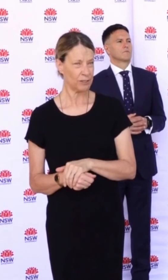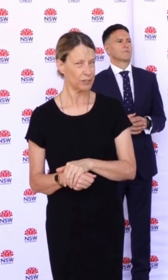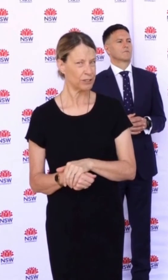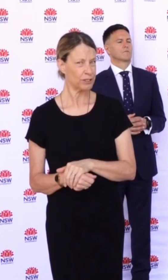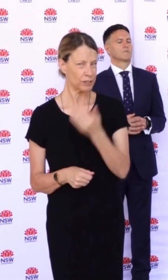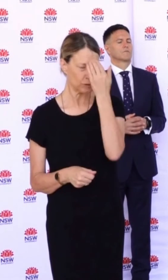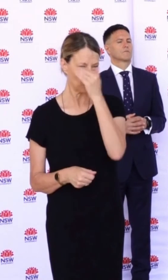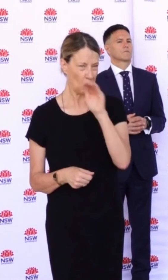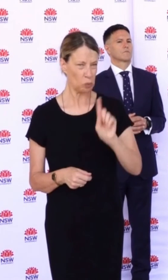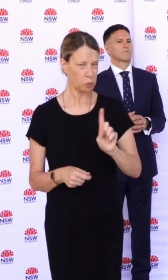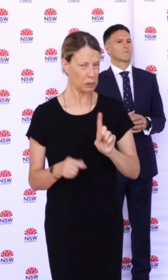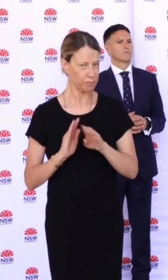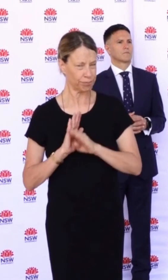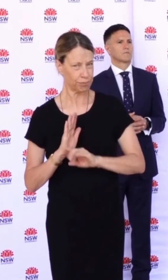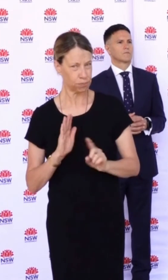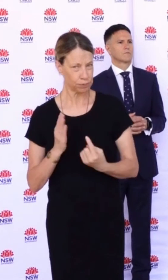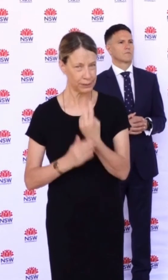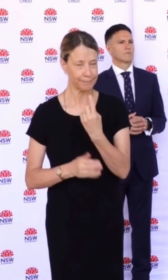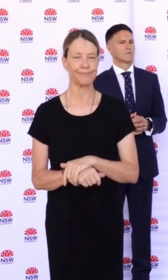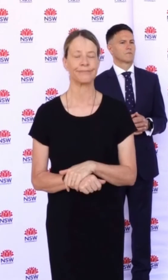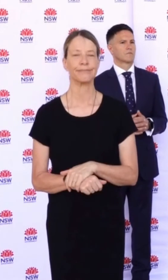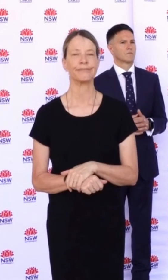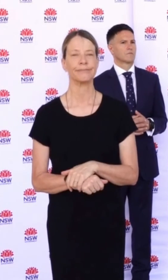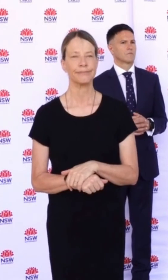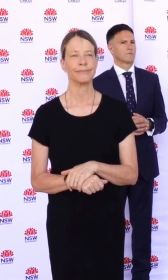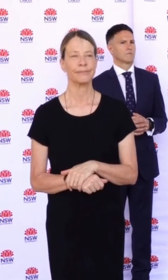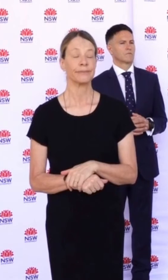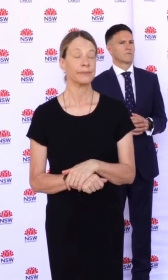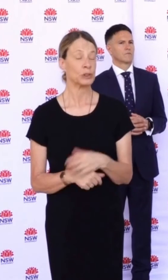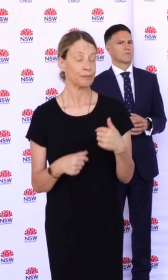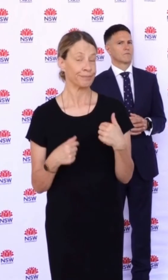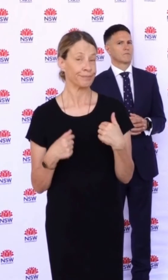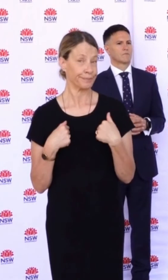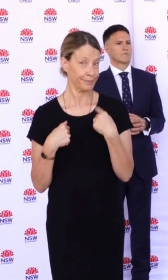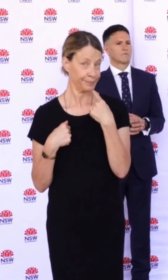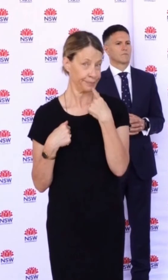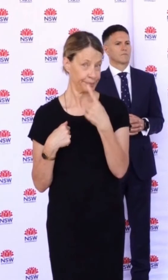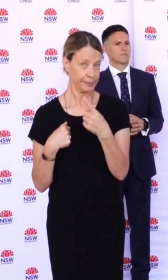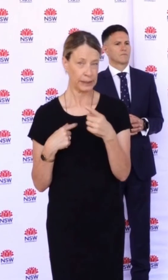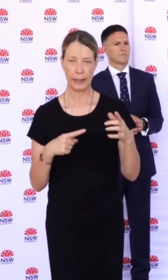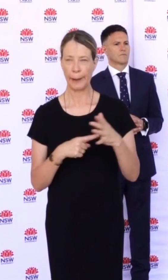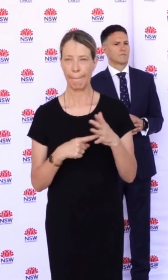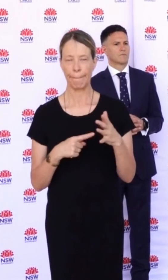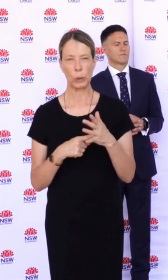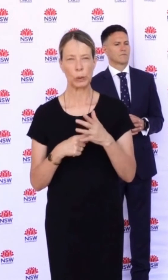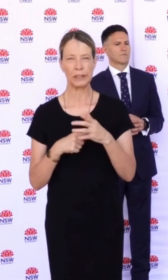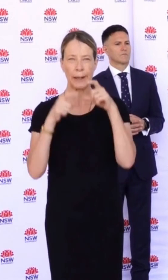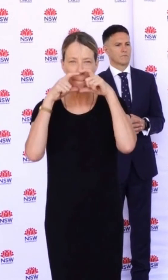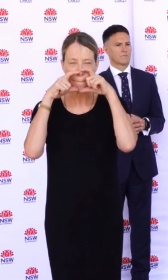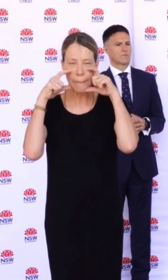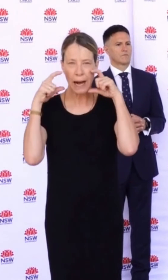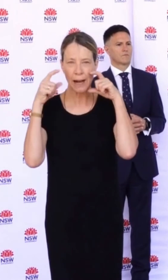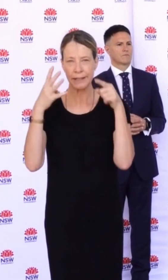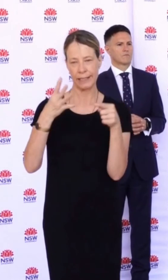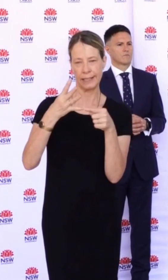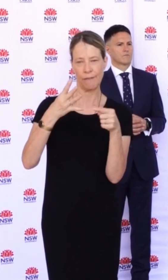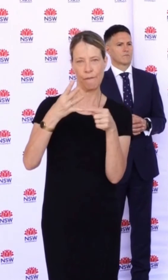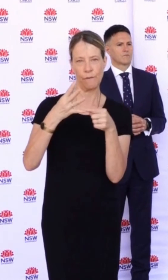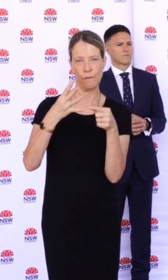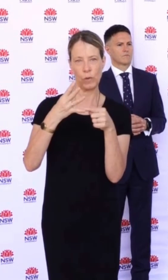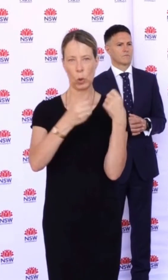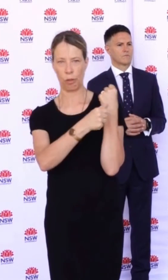masks, we've had another incident in Windsor there, a fellow security guard punched or stabbed,